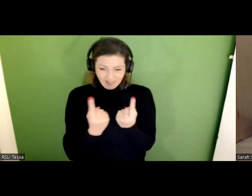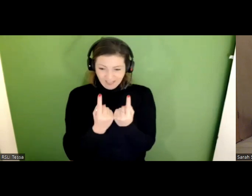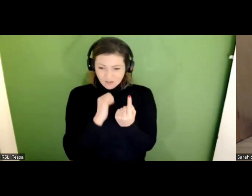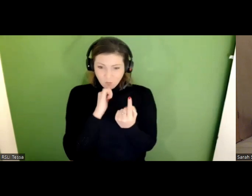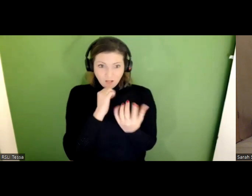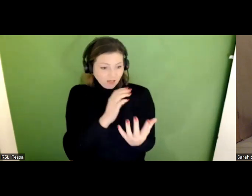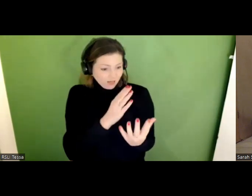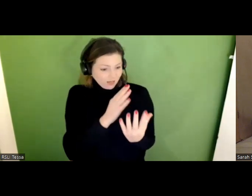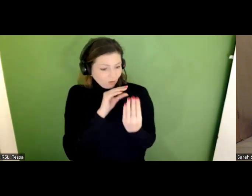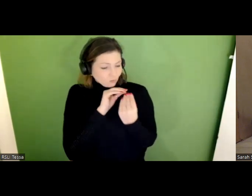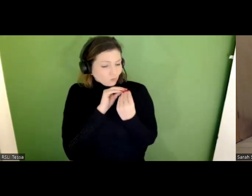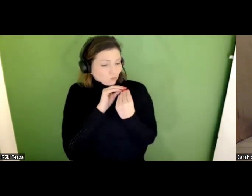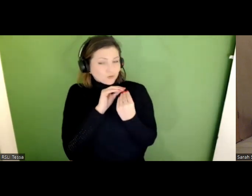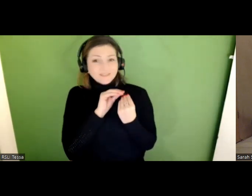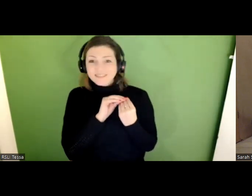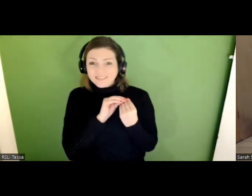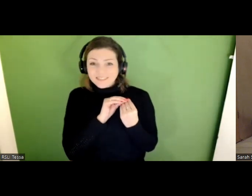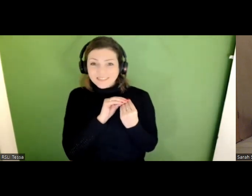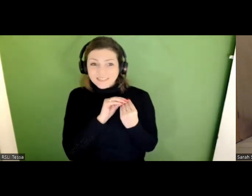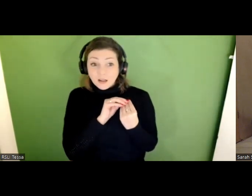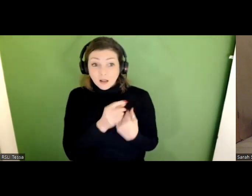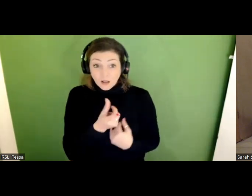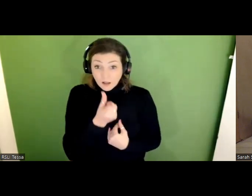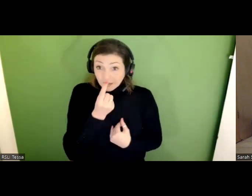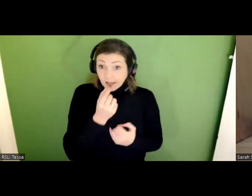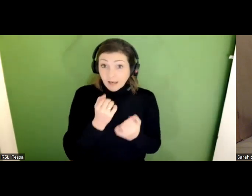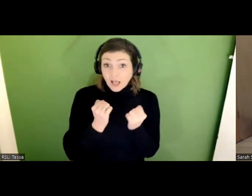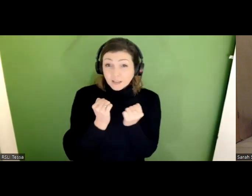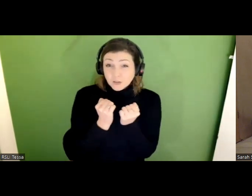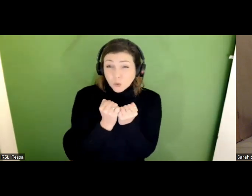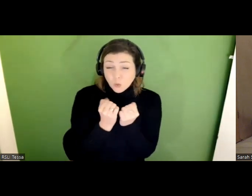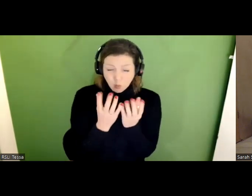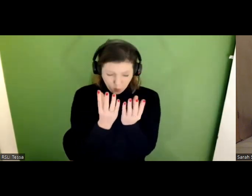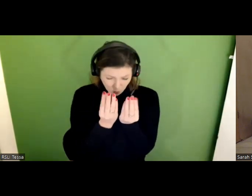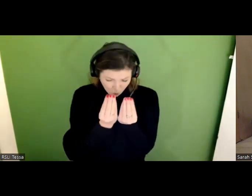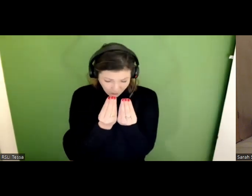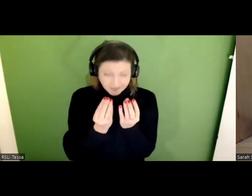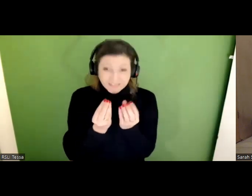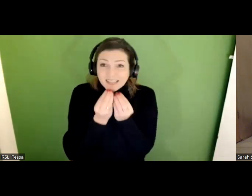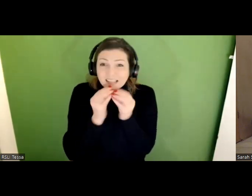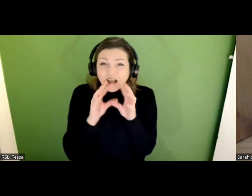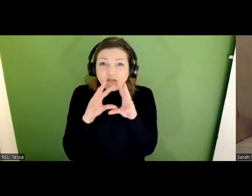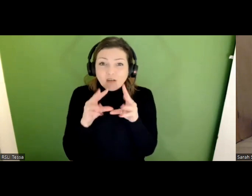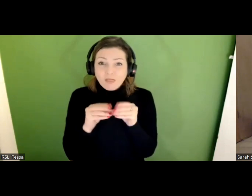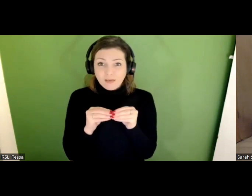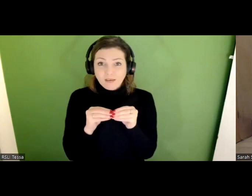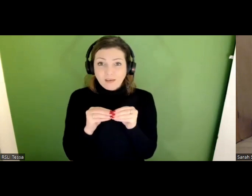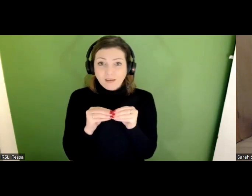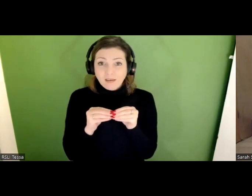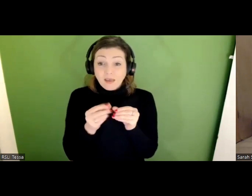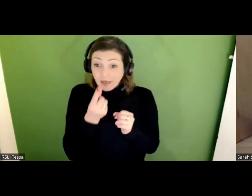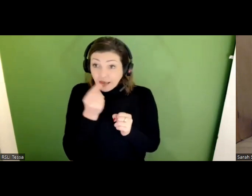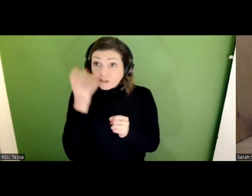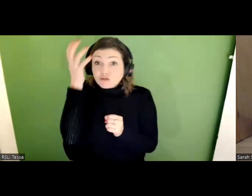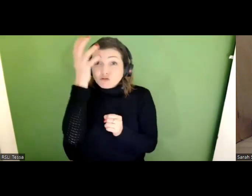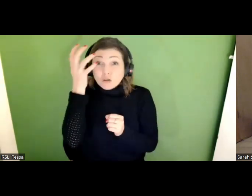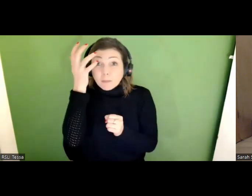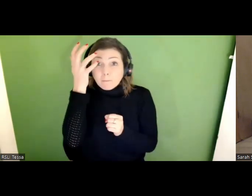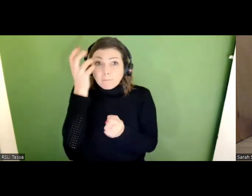me too? And can I squeeze and eat everything? And can my dreams be